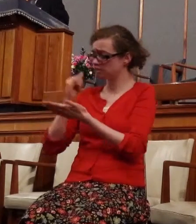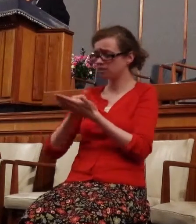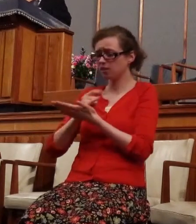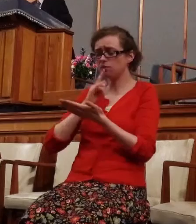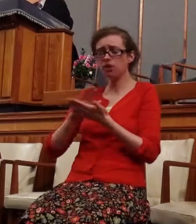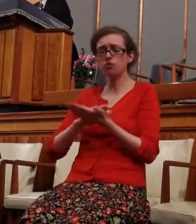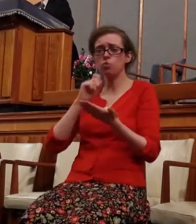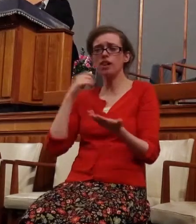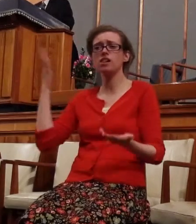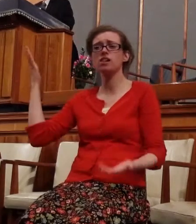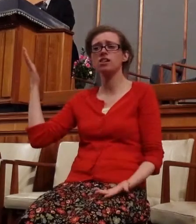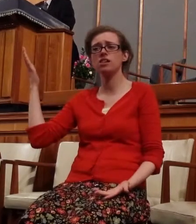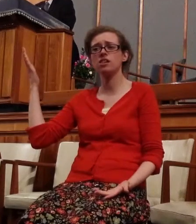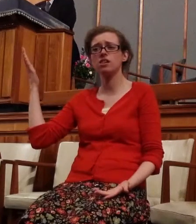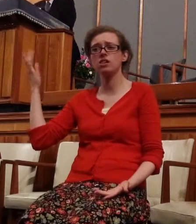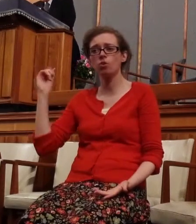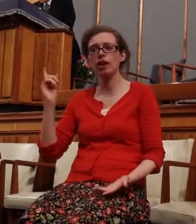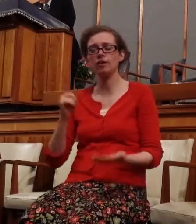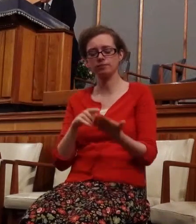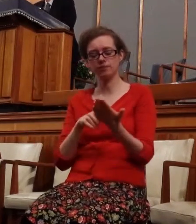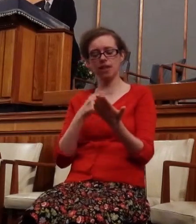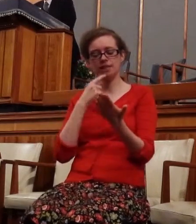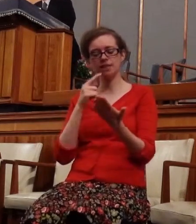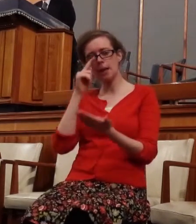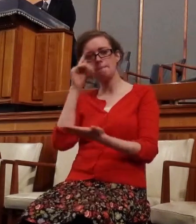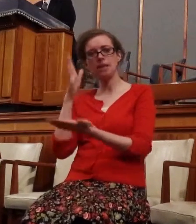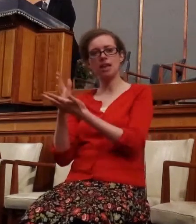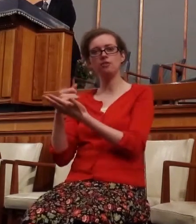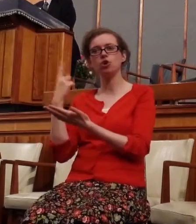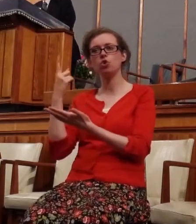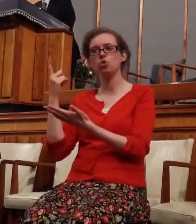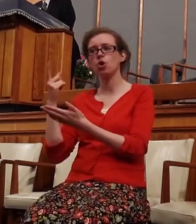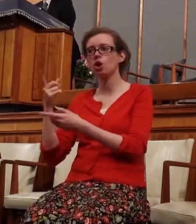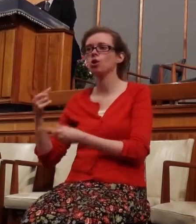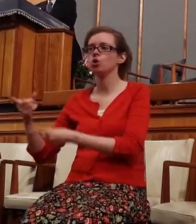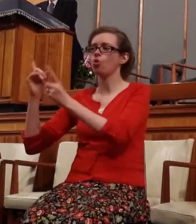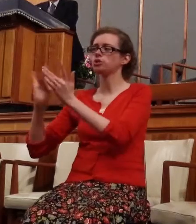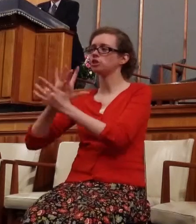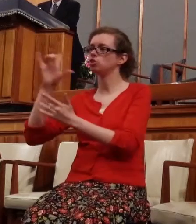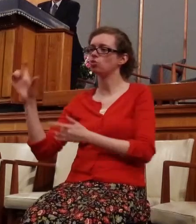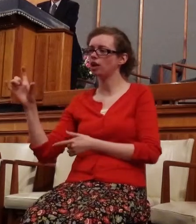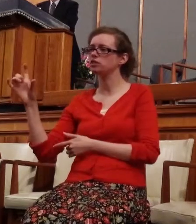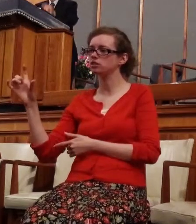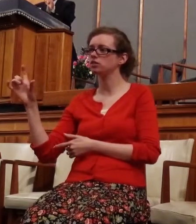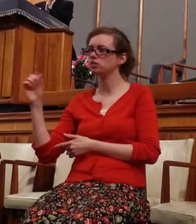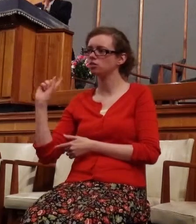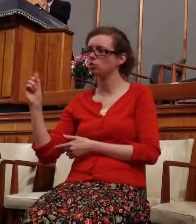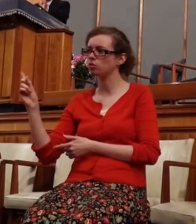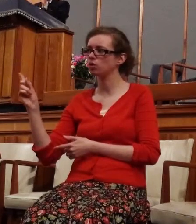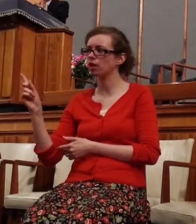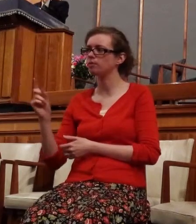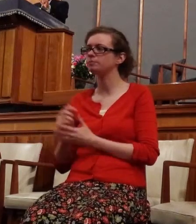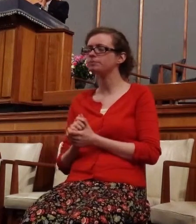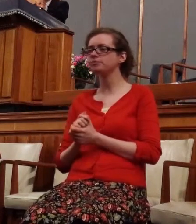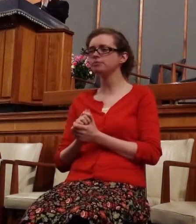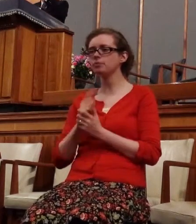believe. But have you noticed something? Believe on the Lord Jesus Christ. My brothers and sisters, what you believe